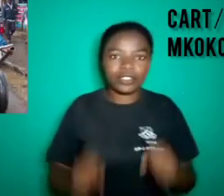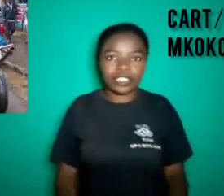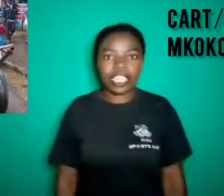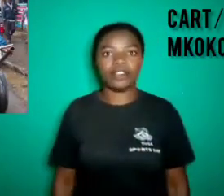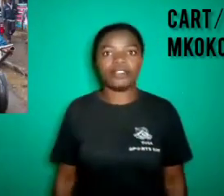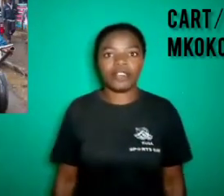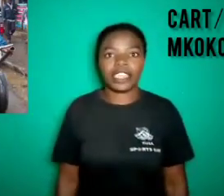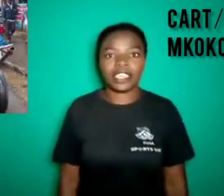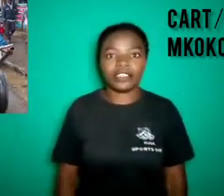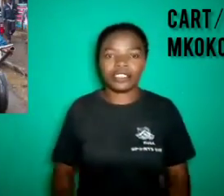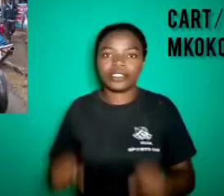using a lot of energy.